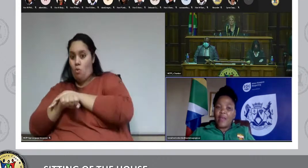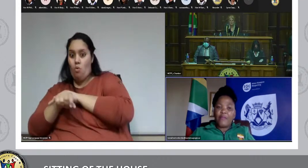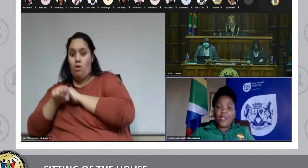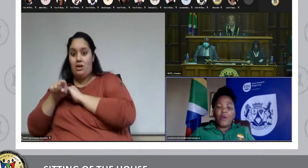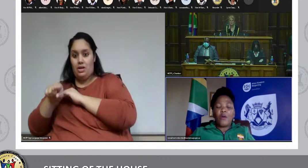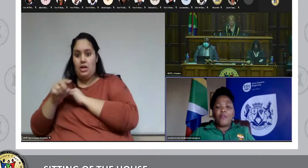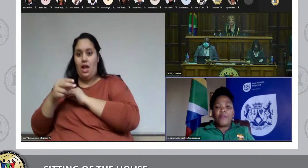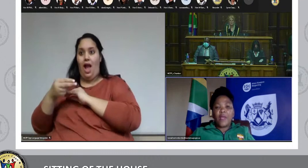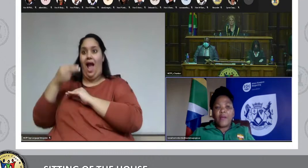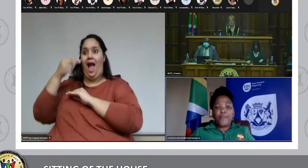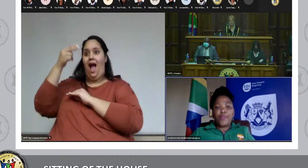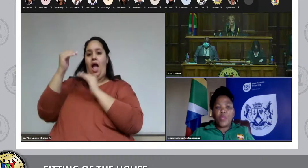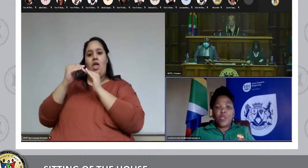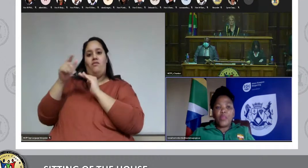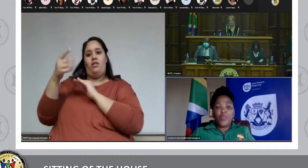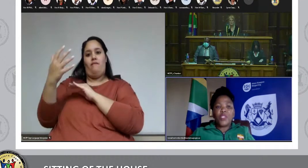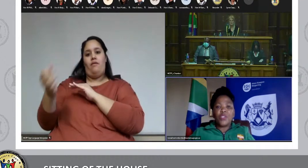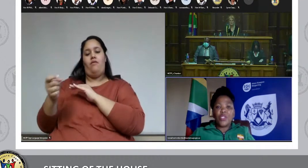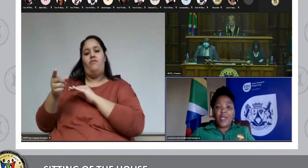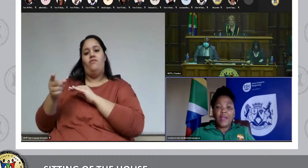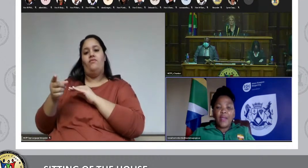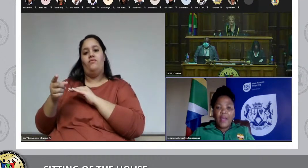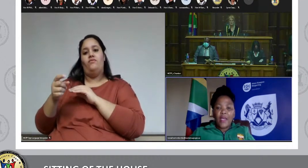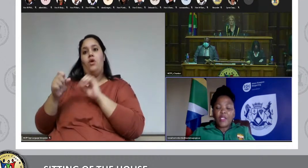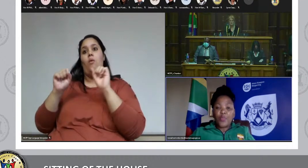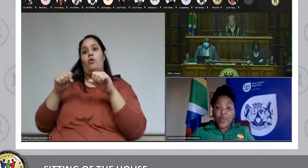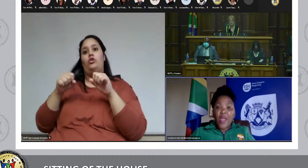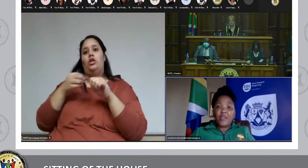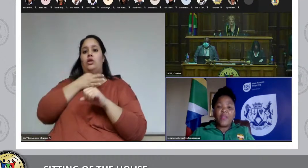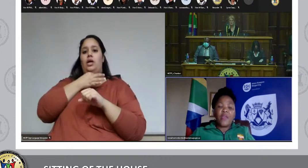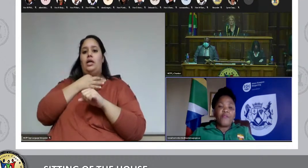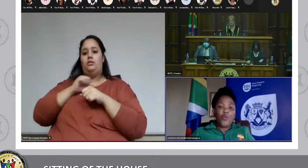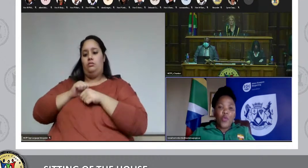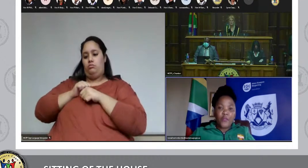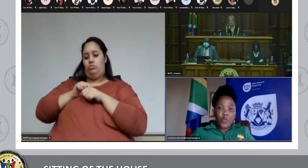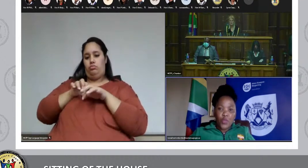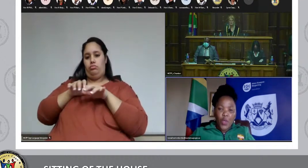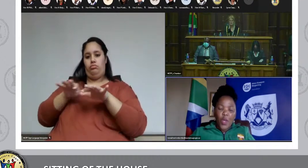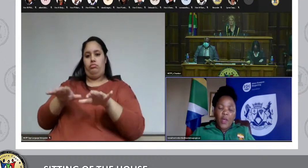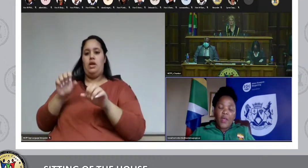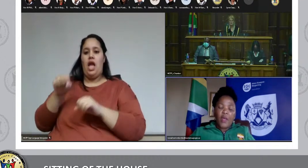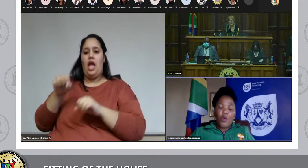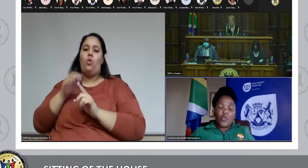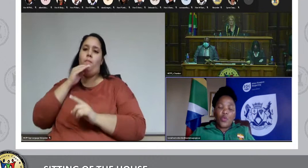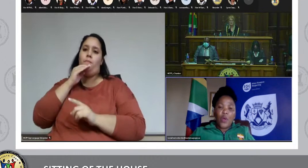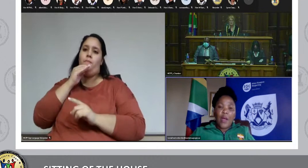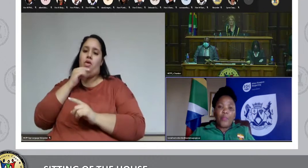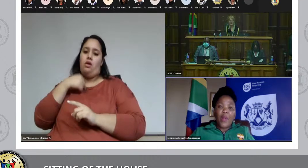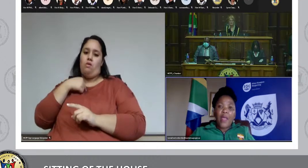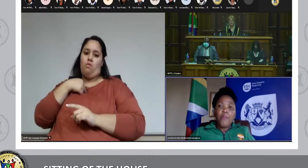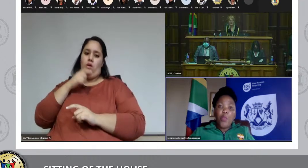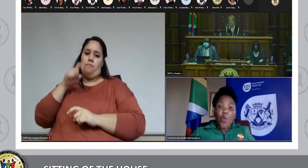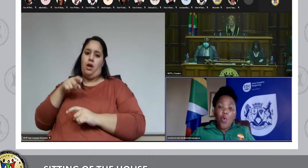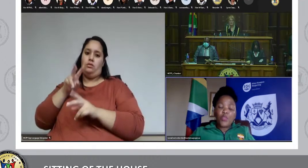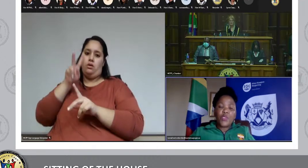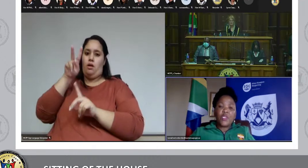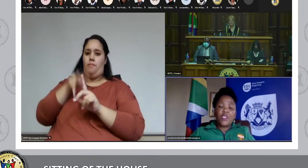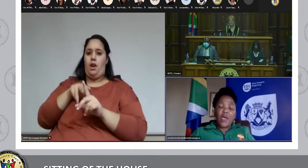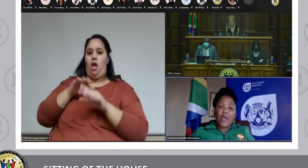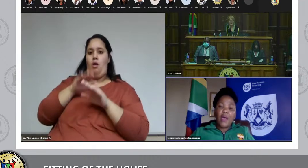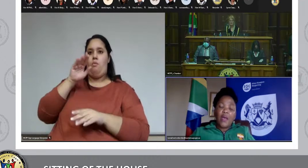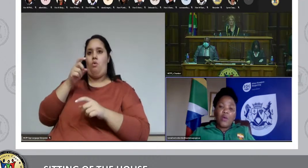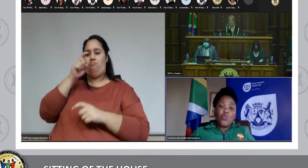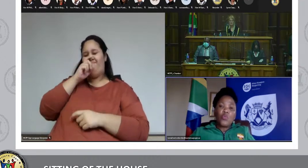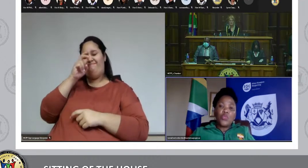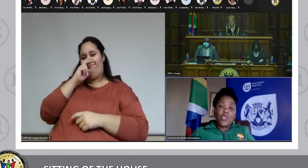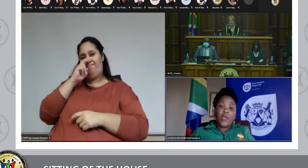a high level of potential spread. Therefore, we have to also apply more